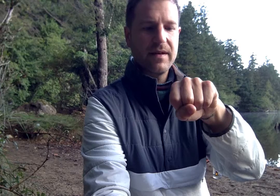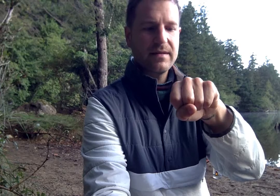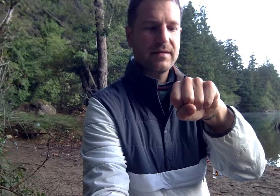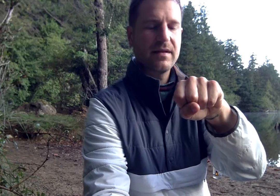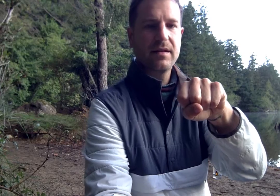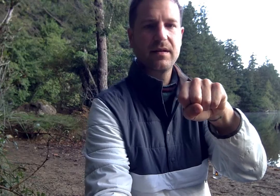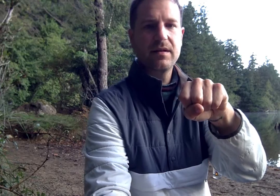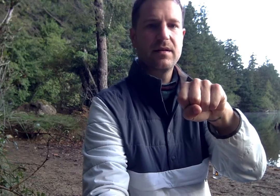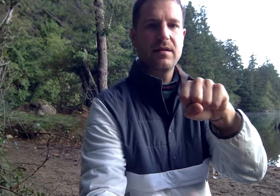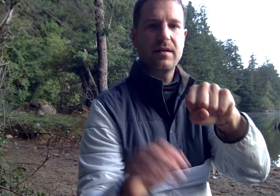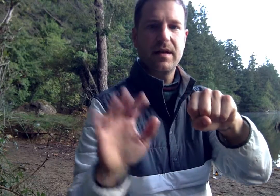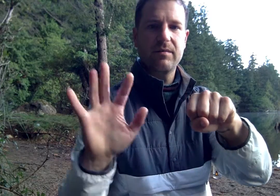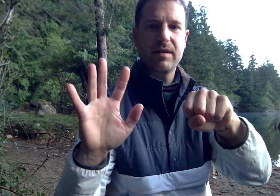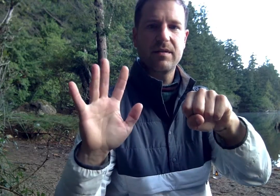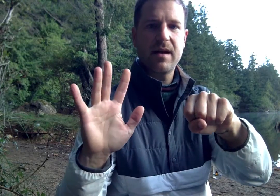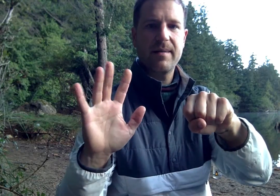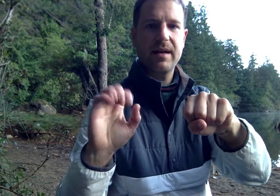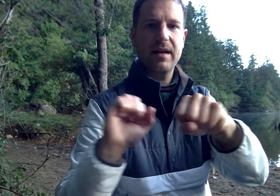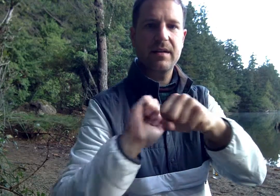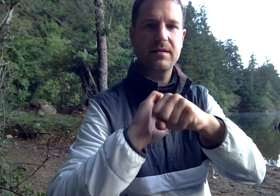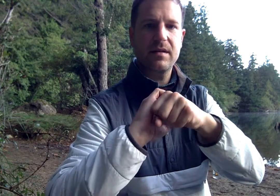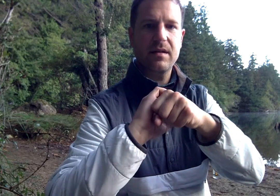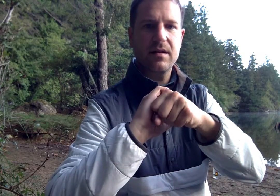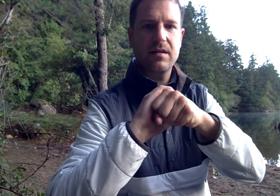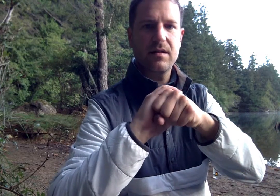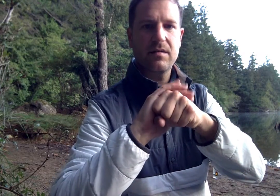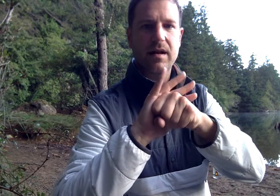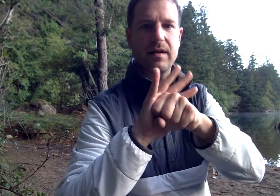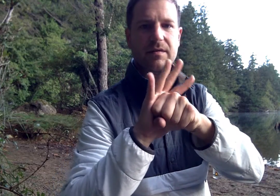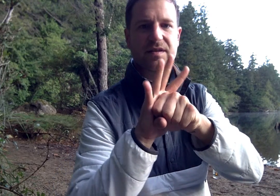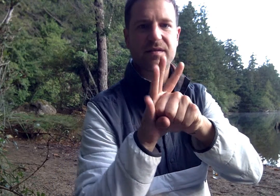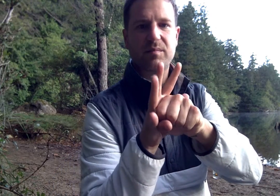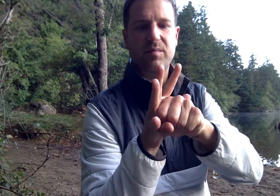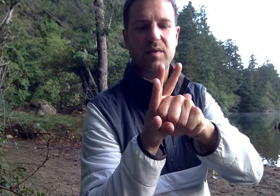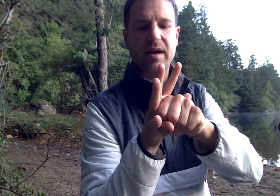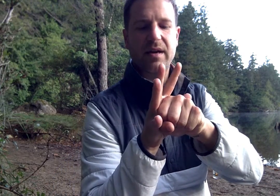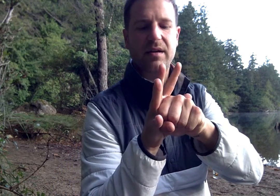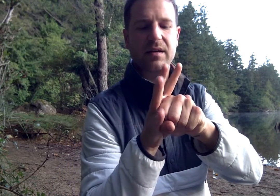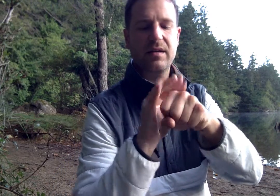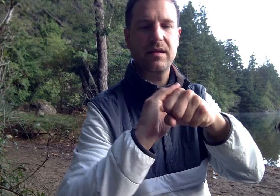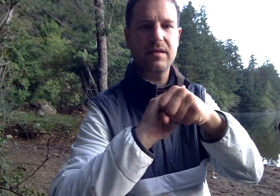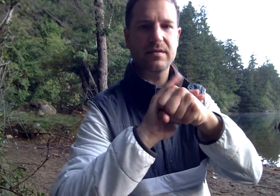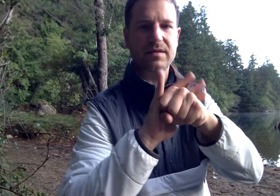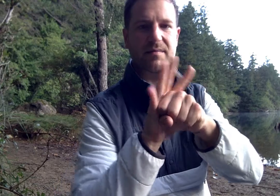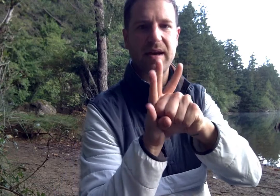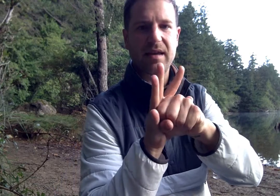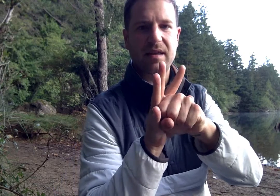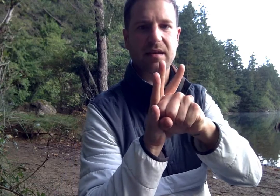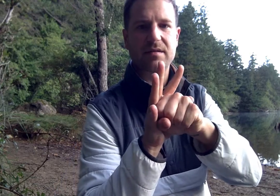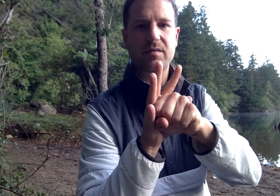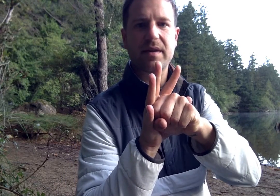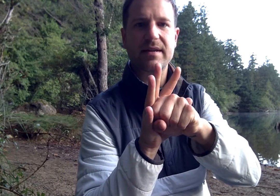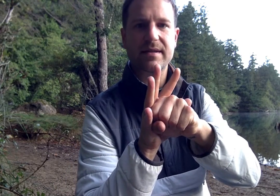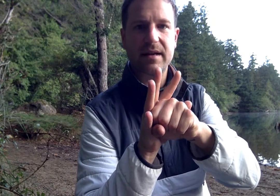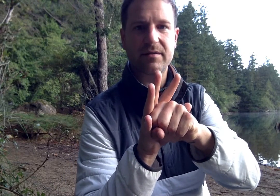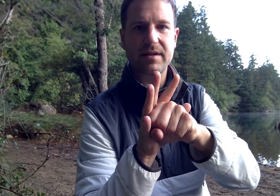fist, and with your dominant hand, you kind of spread these little spiky things. The way this sign